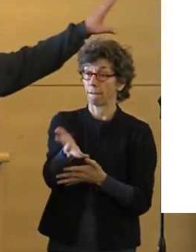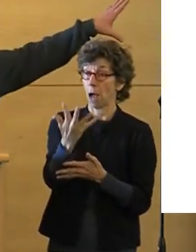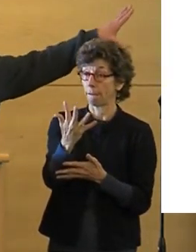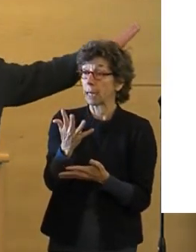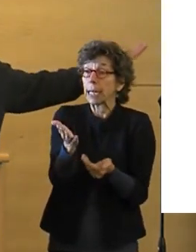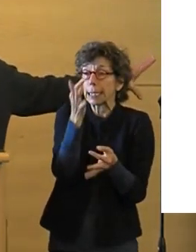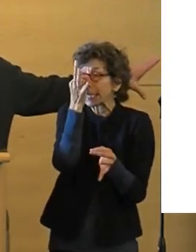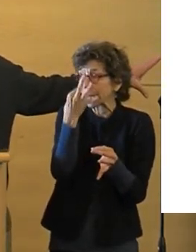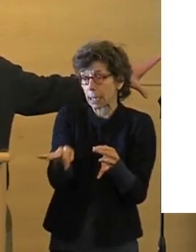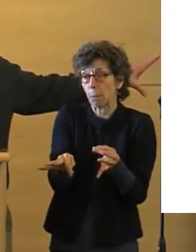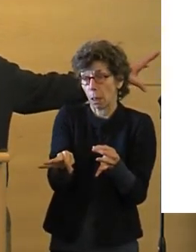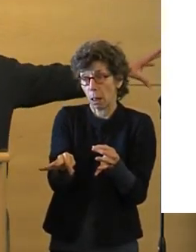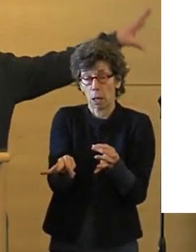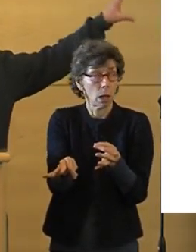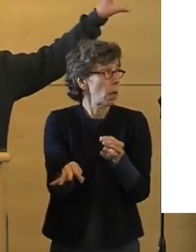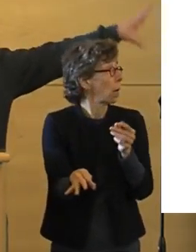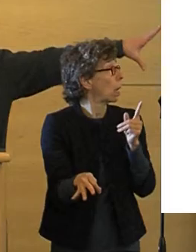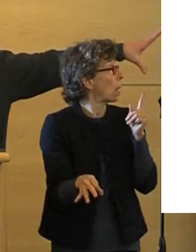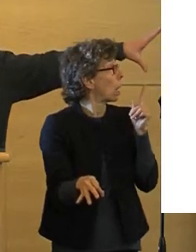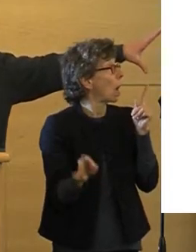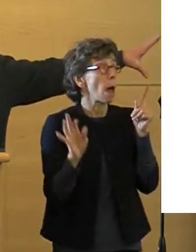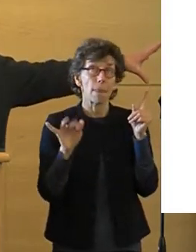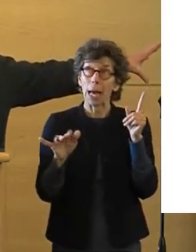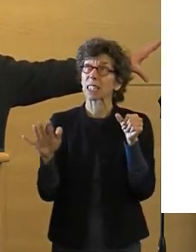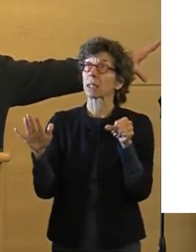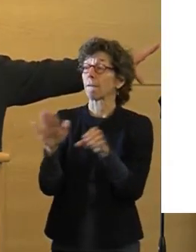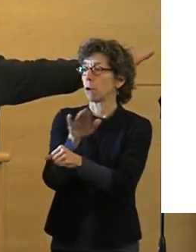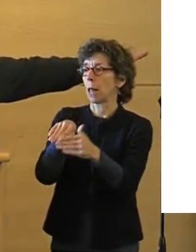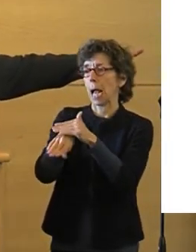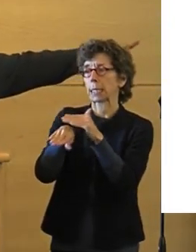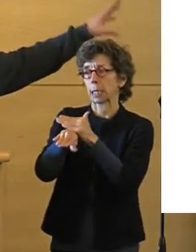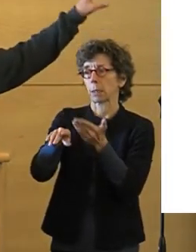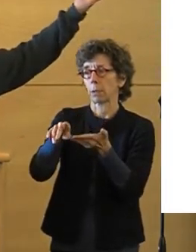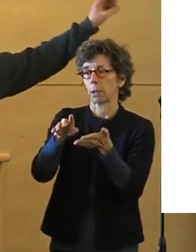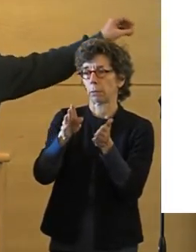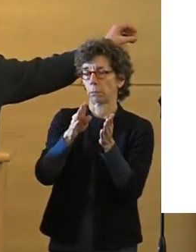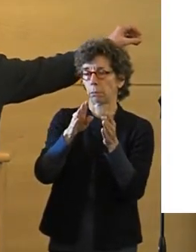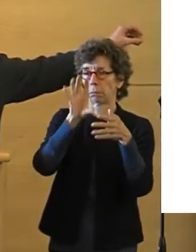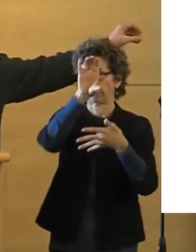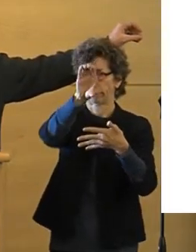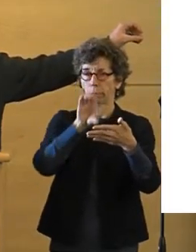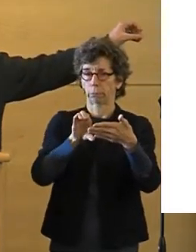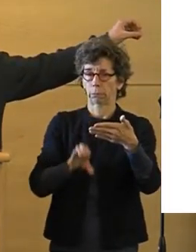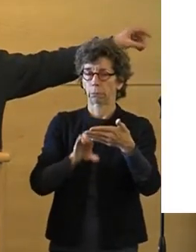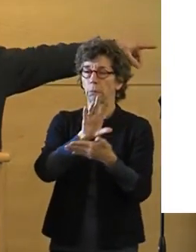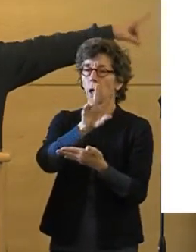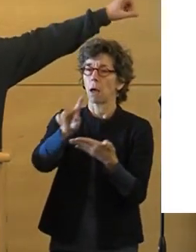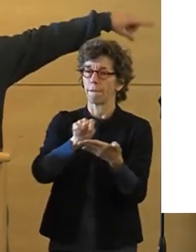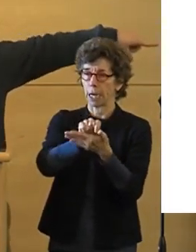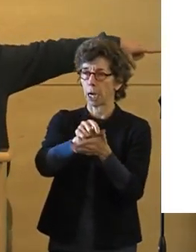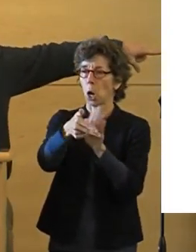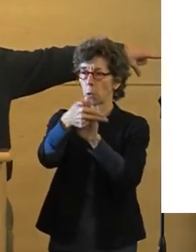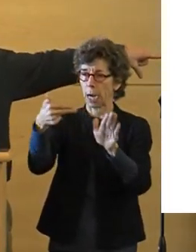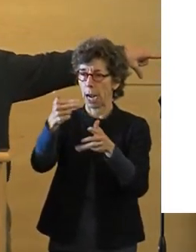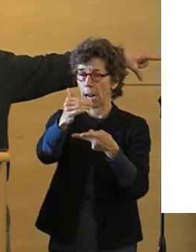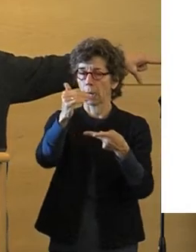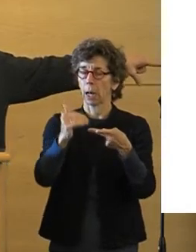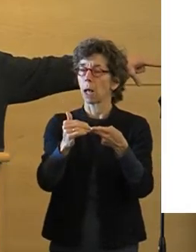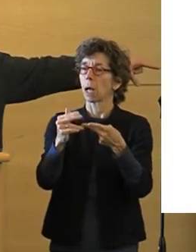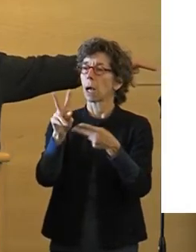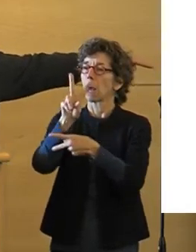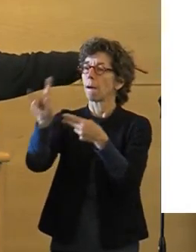This is the video tag. And so to add video to your web page these days with